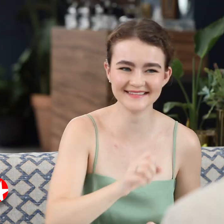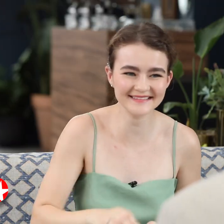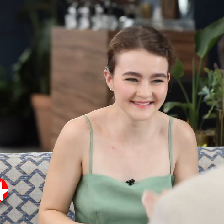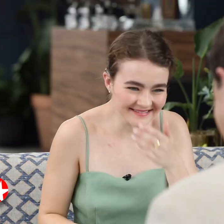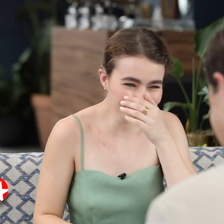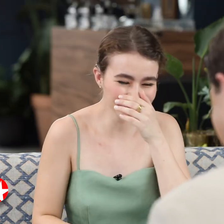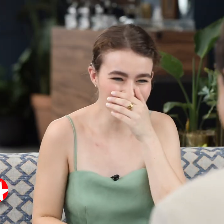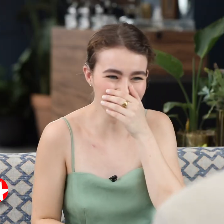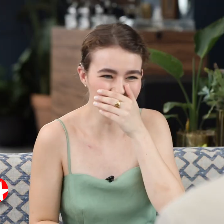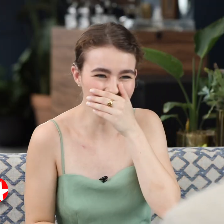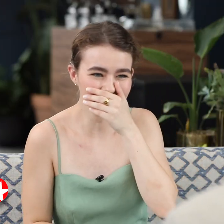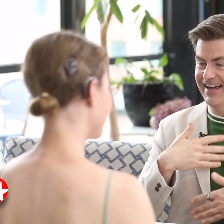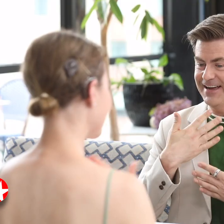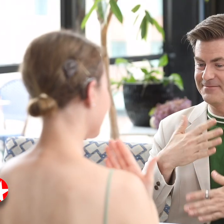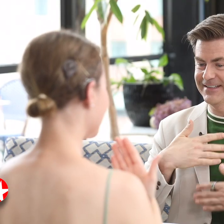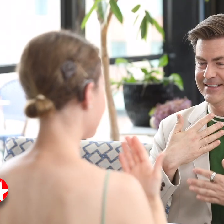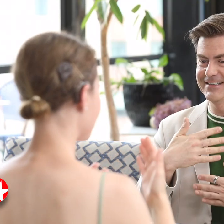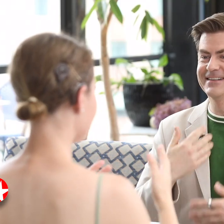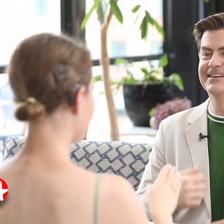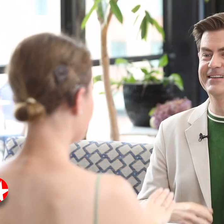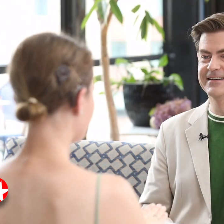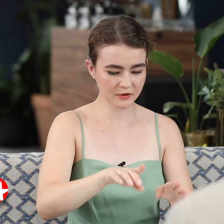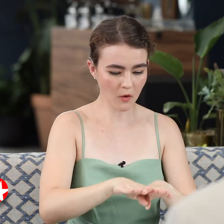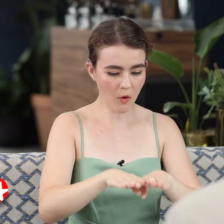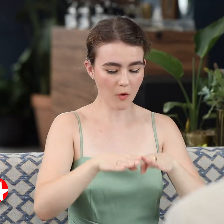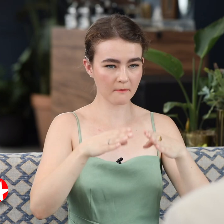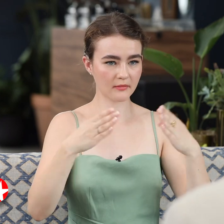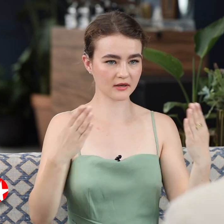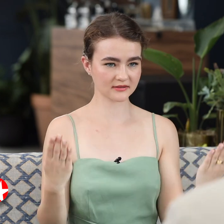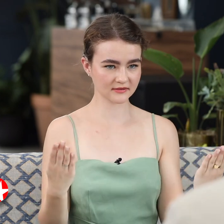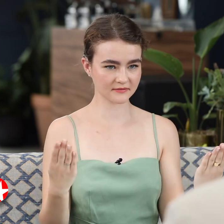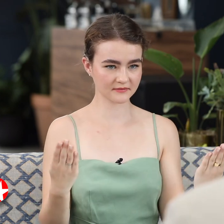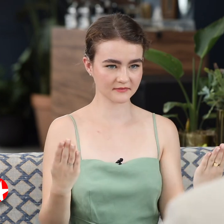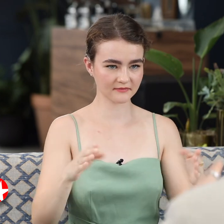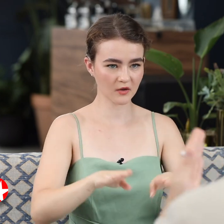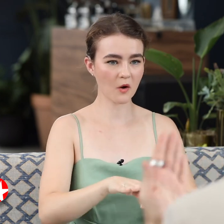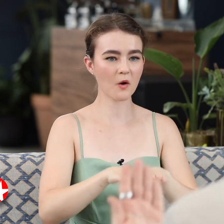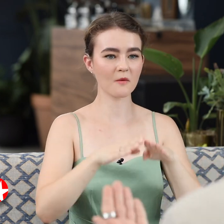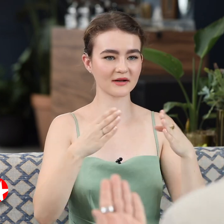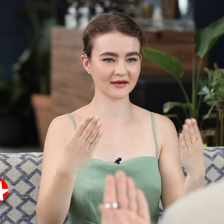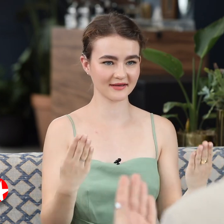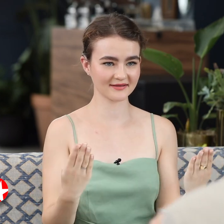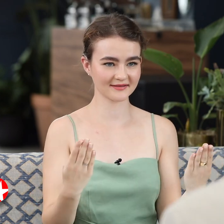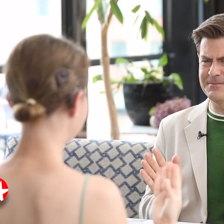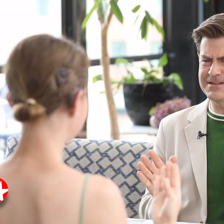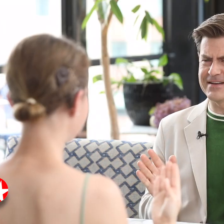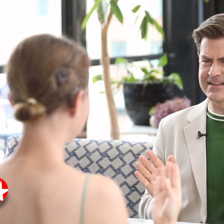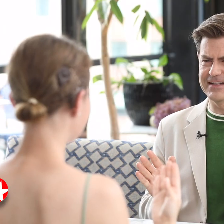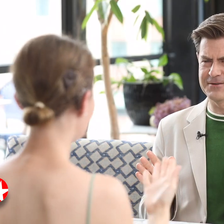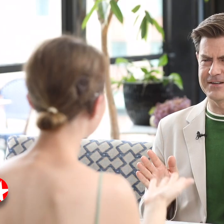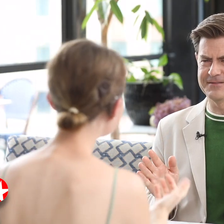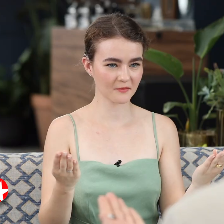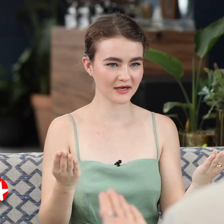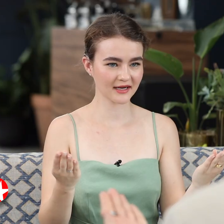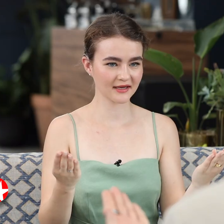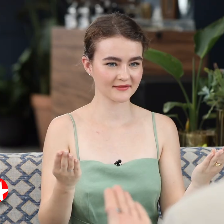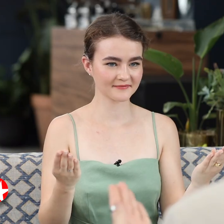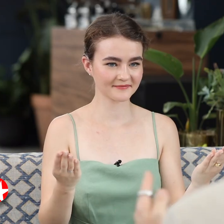no. Okay, happy. It's like a box, opening a box. Think of it as opening a box. So much of it is literal. Opening.